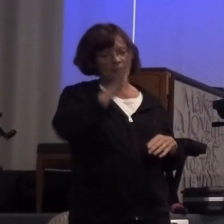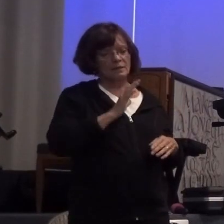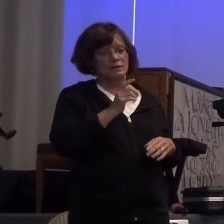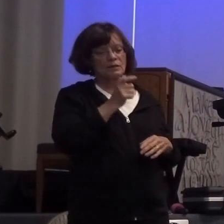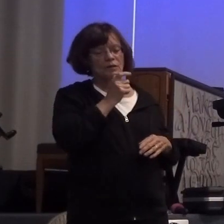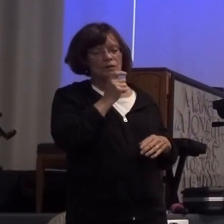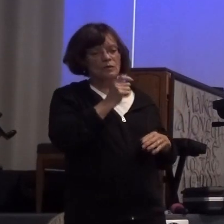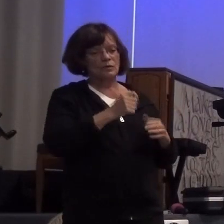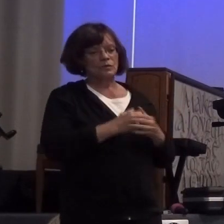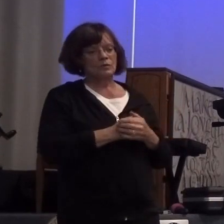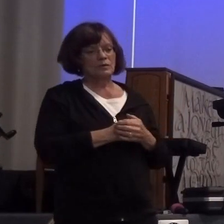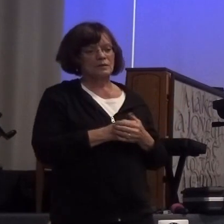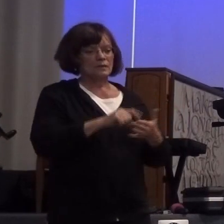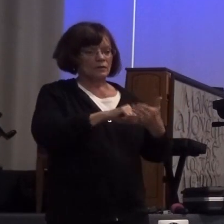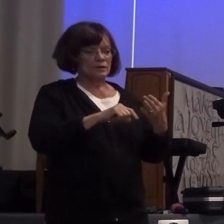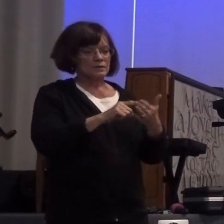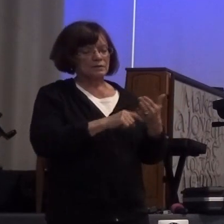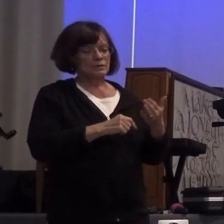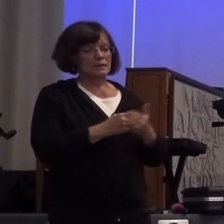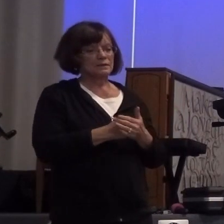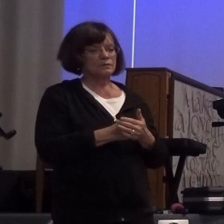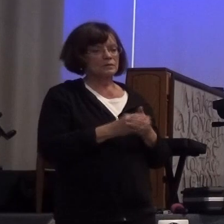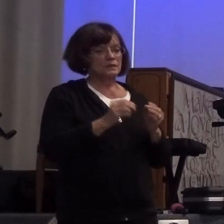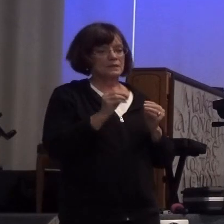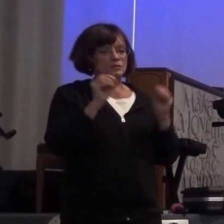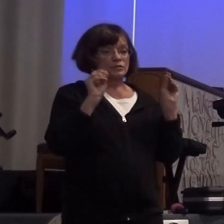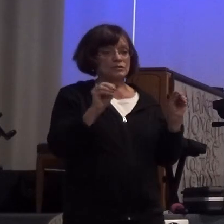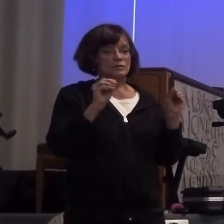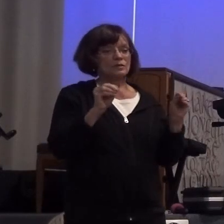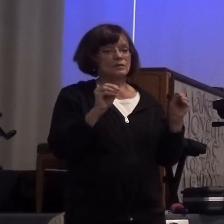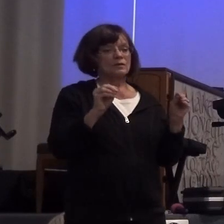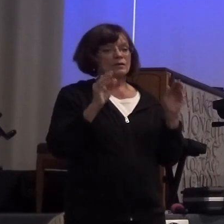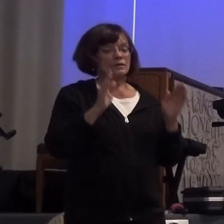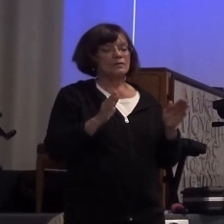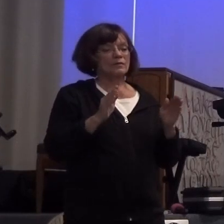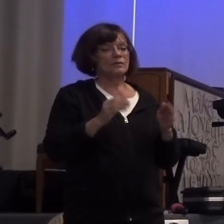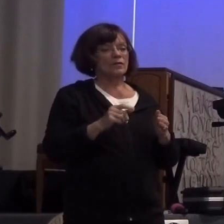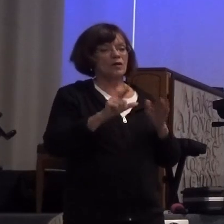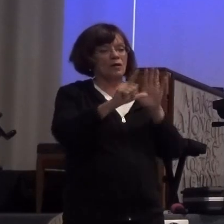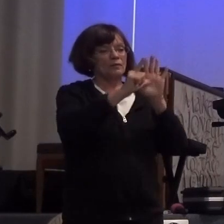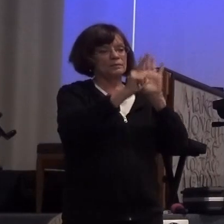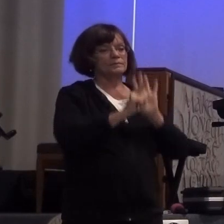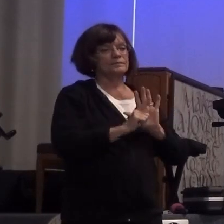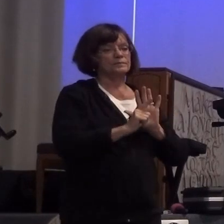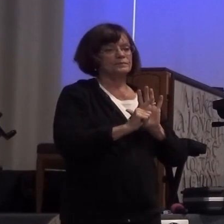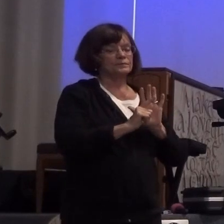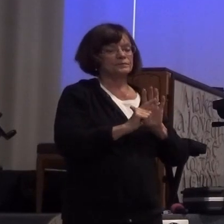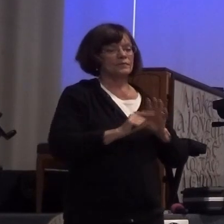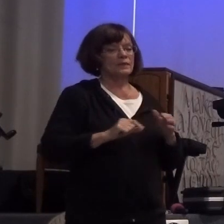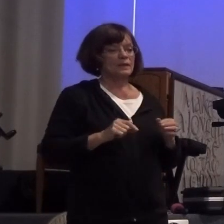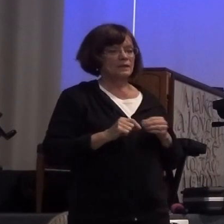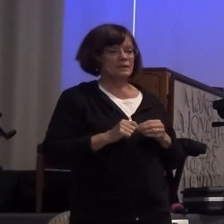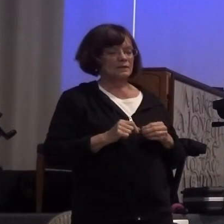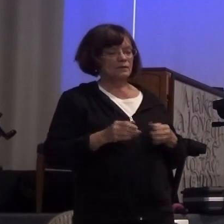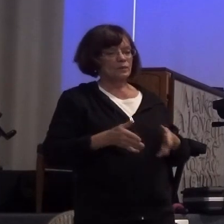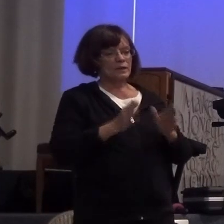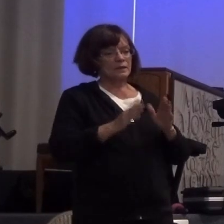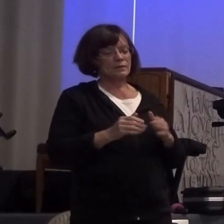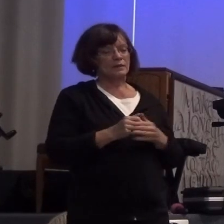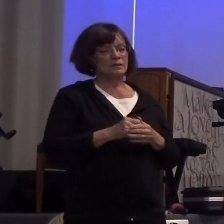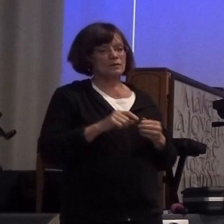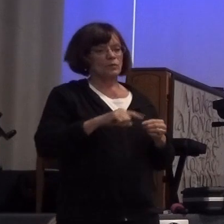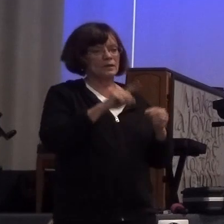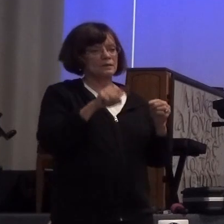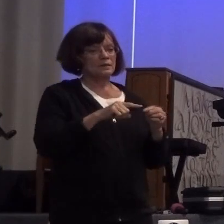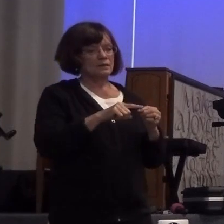O Lord, and whom you teach the law." And that's, in a way, when those afflictions come through other